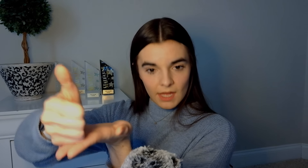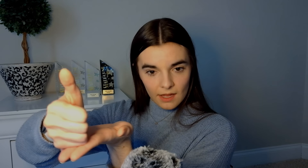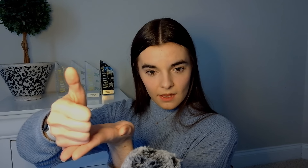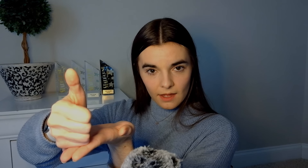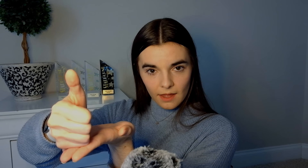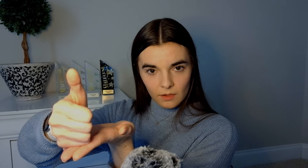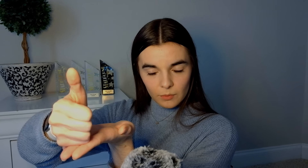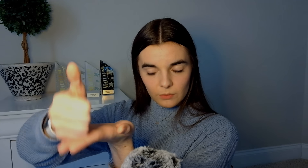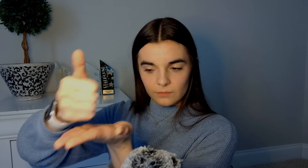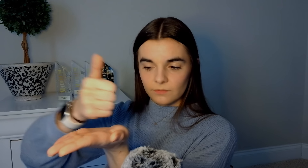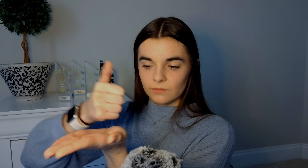Help.